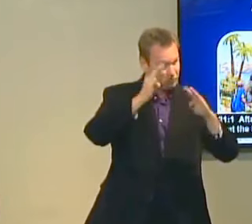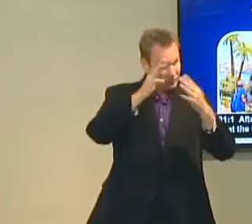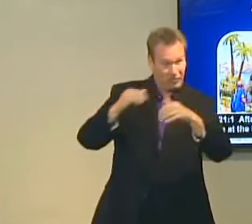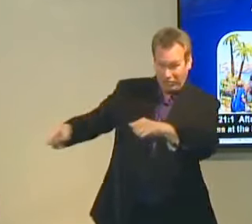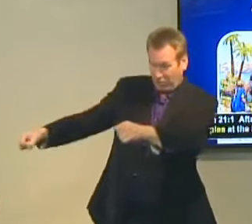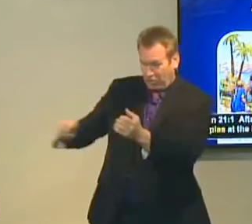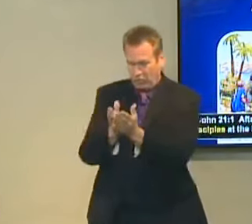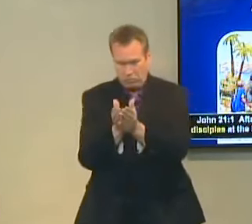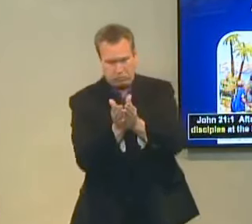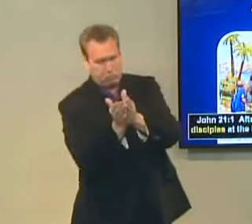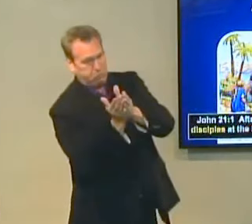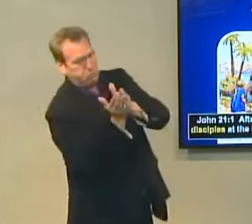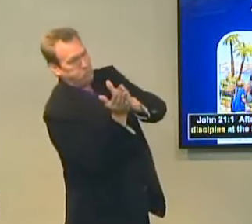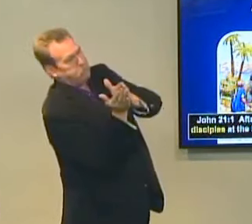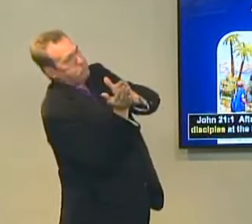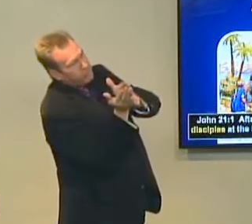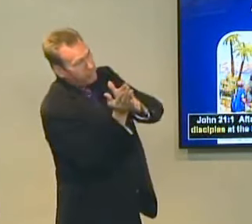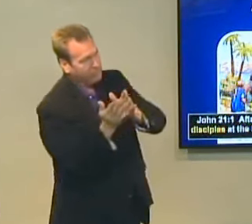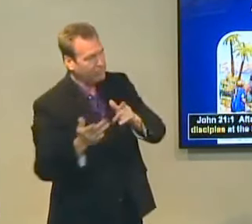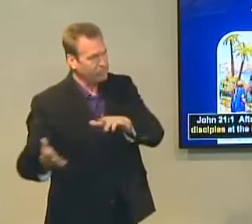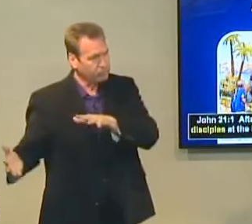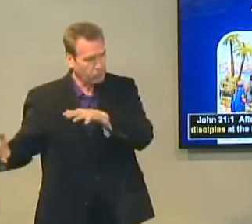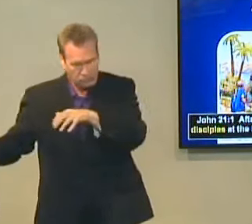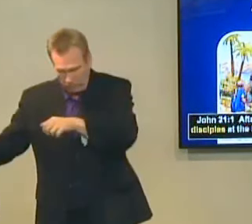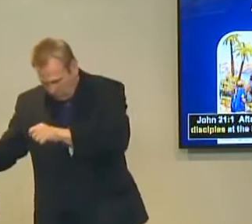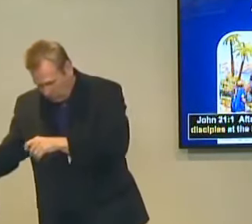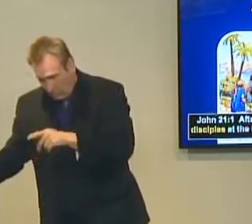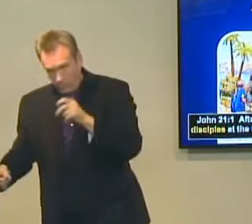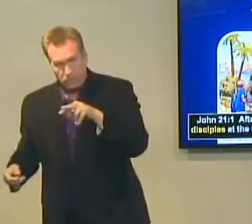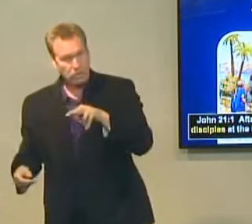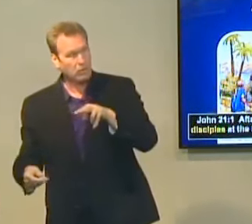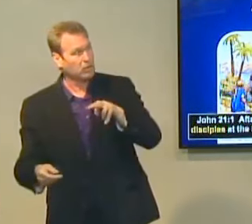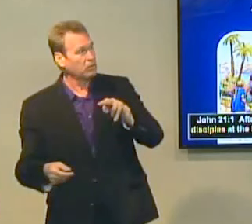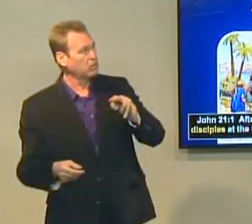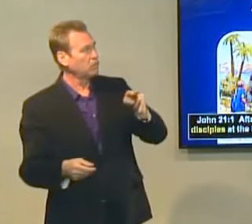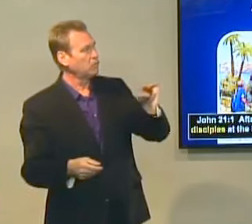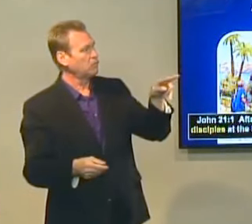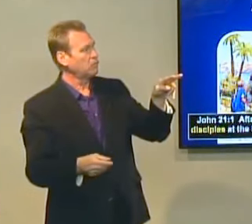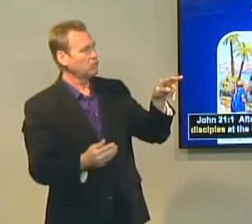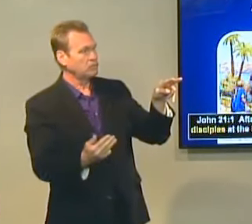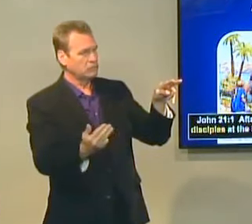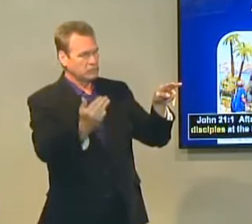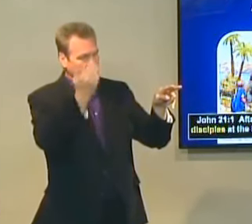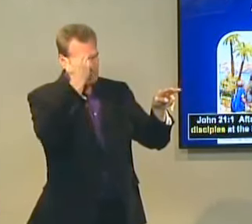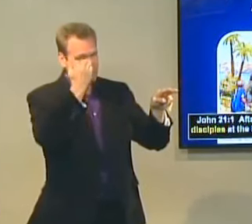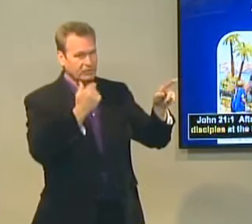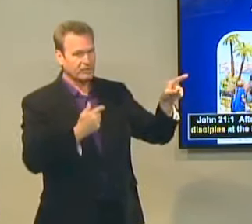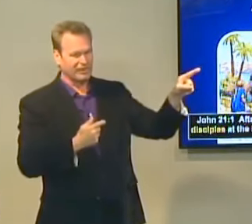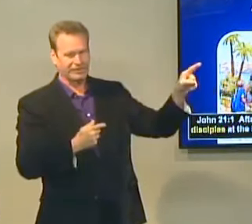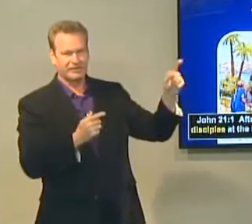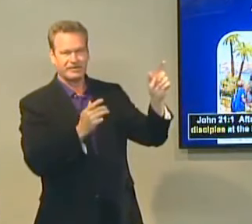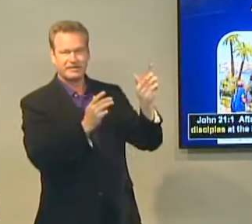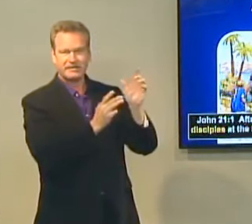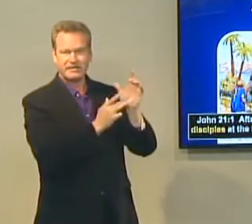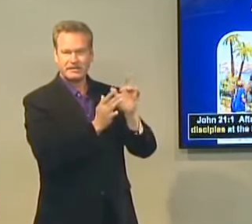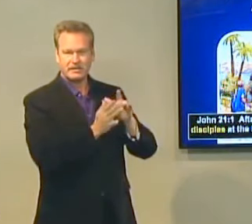thousands of fish. Caught in the net. So much so. That the boat started to tip. And to go down. And when Peter looked. He knew.